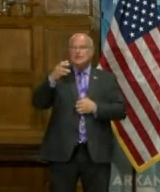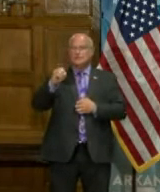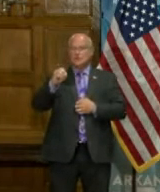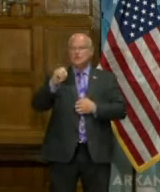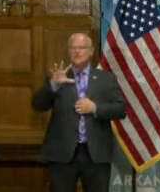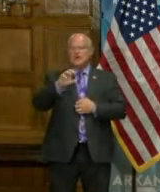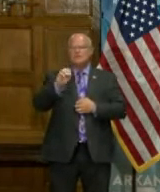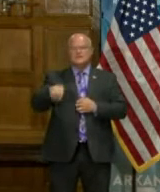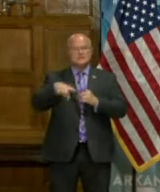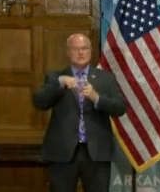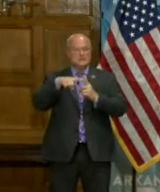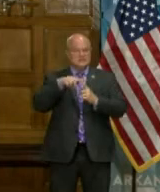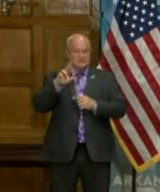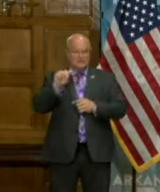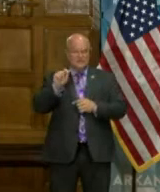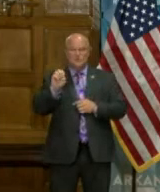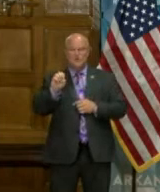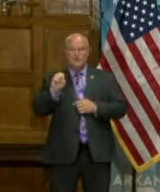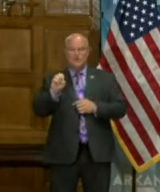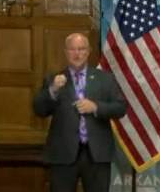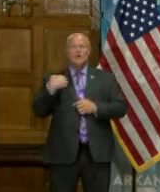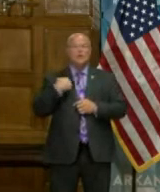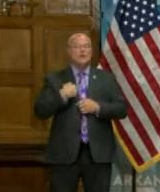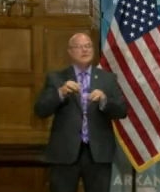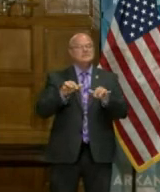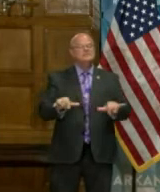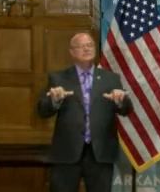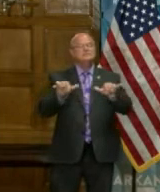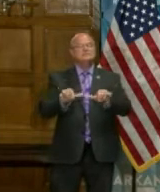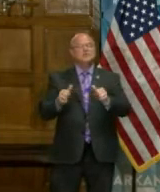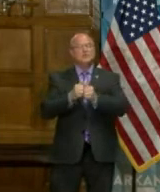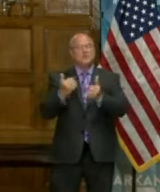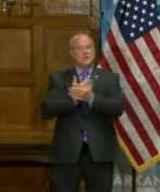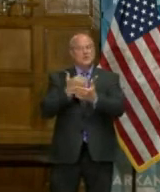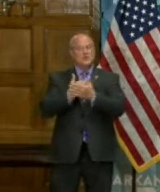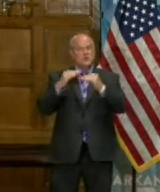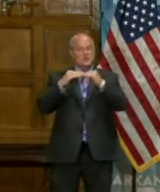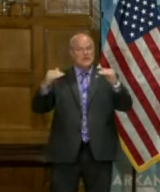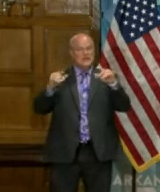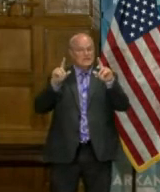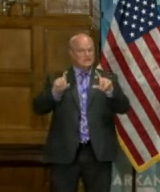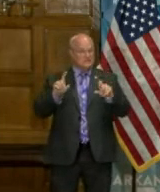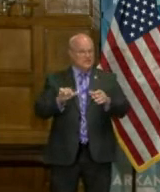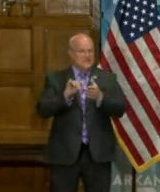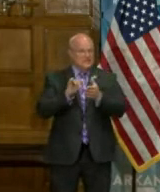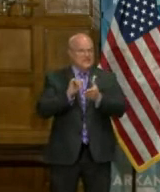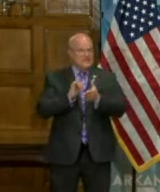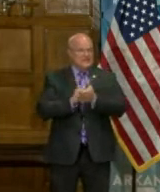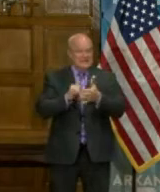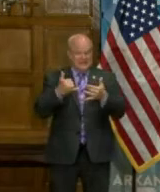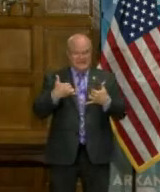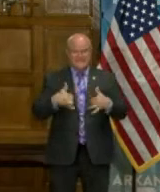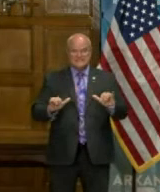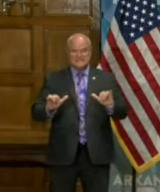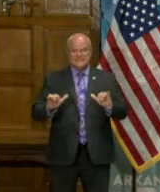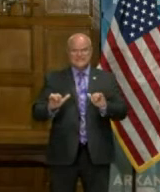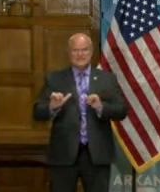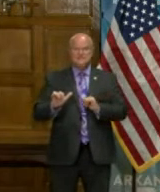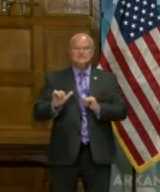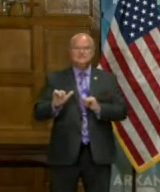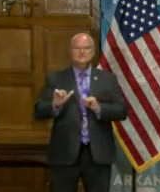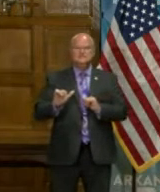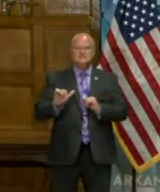rate. Here, we've been fairly consistent with our new level of testing that it is in the 5